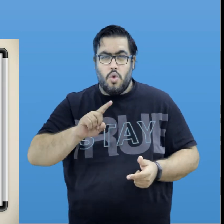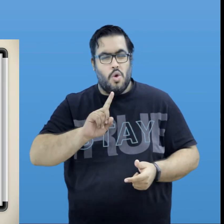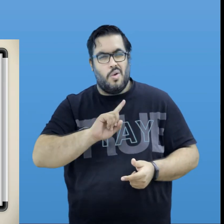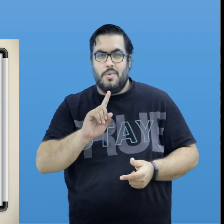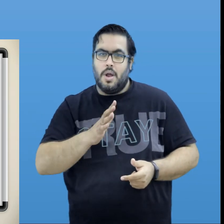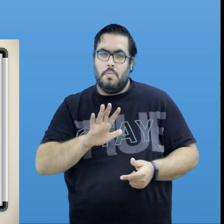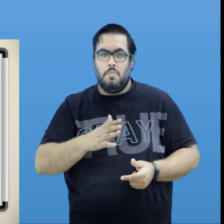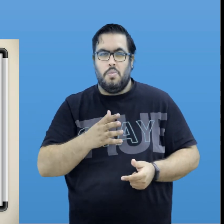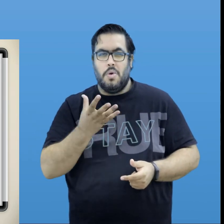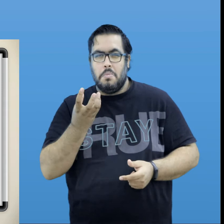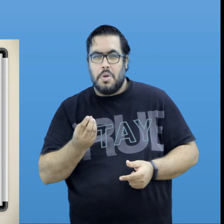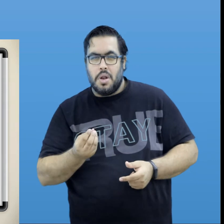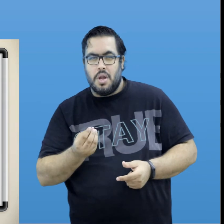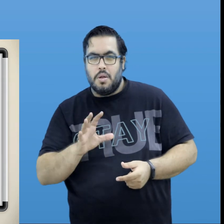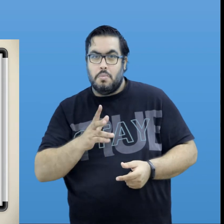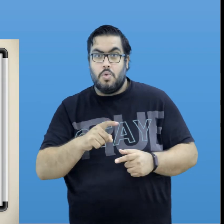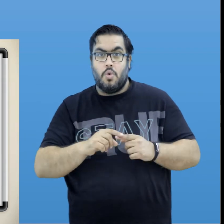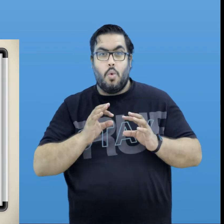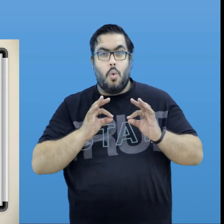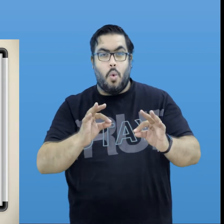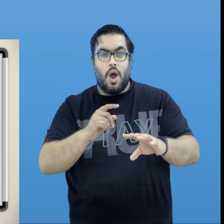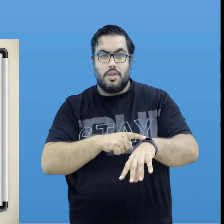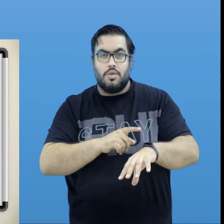Now, let's go ahead to the translation.